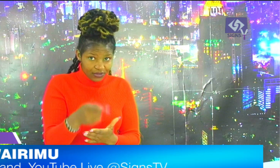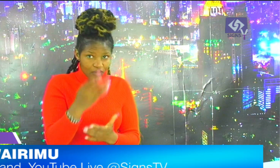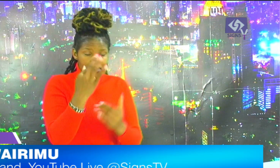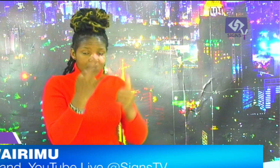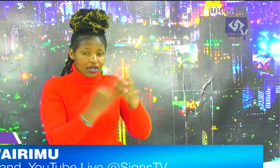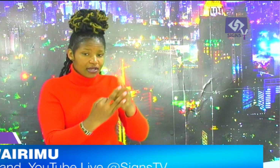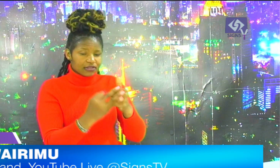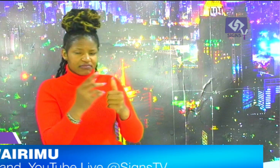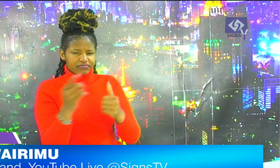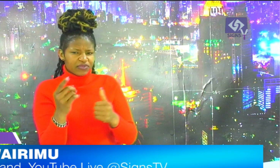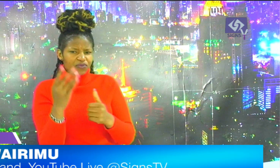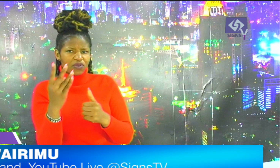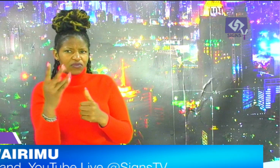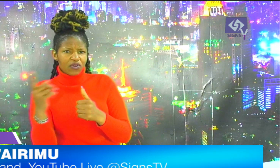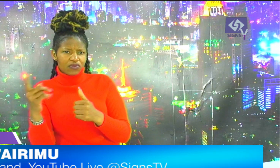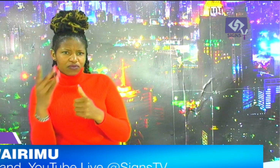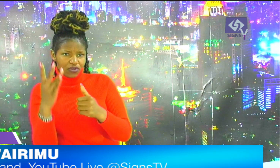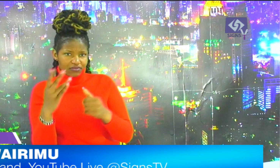as has been the case